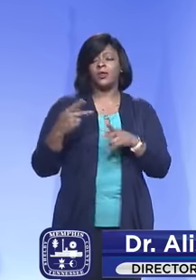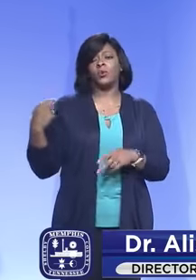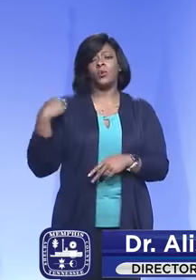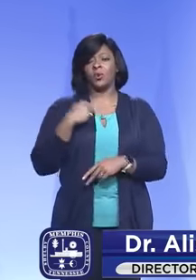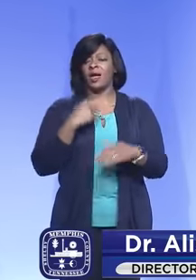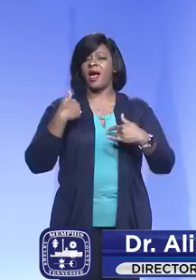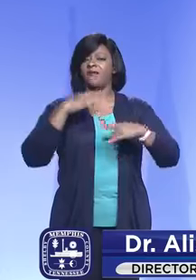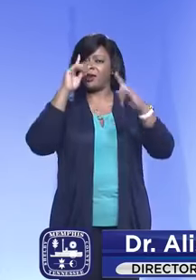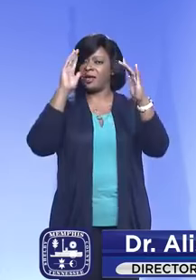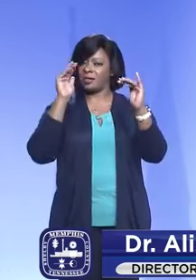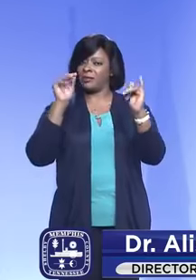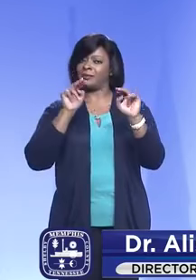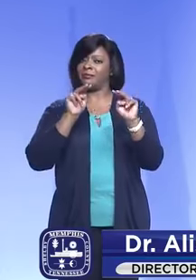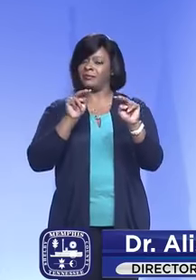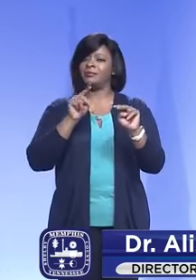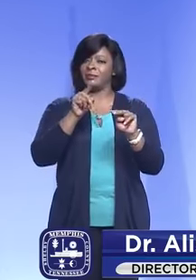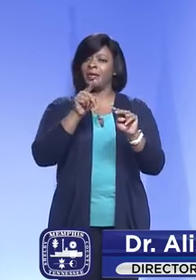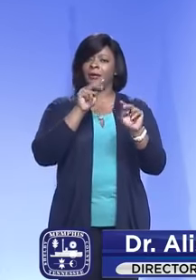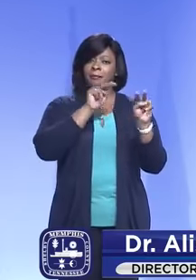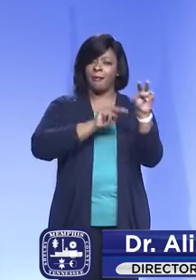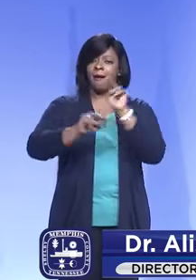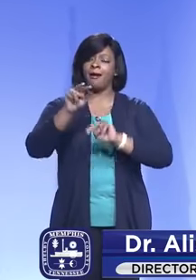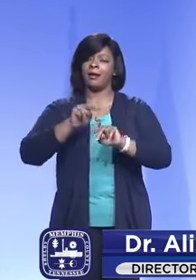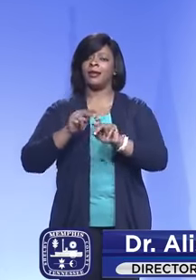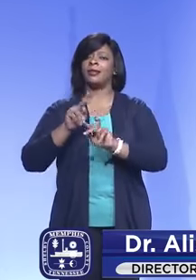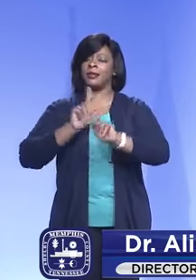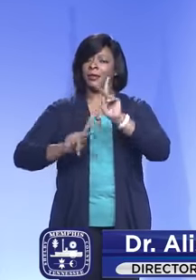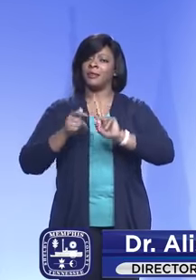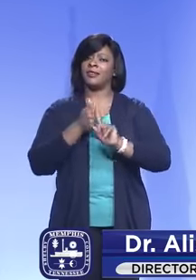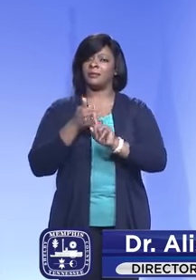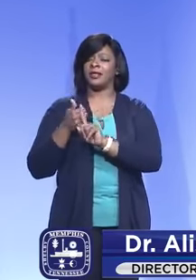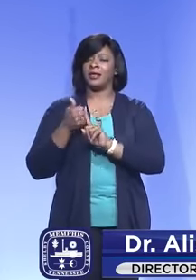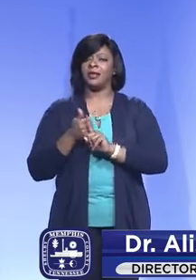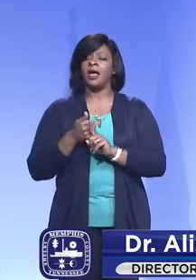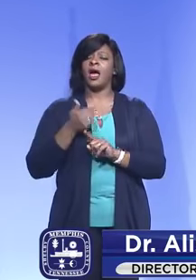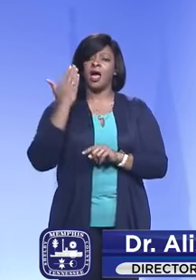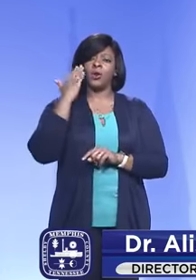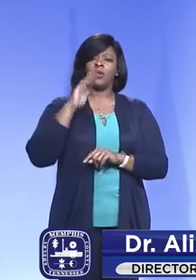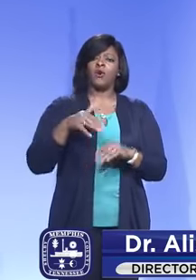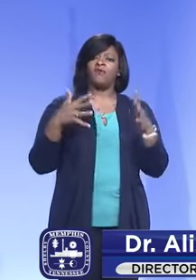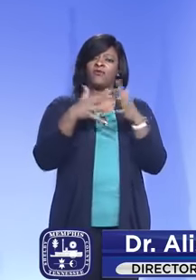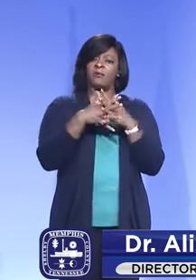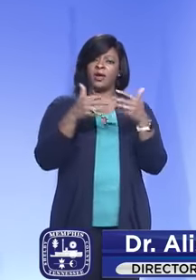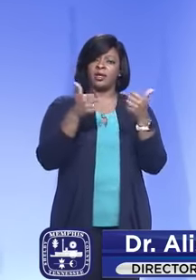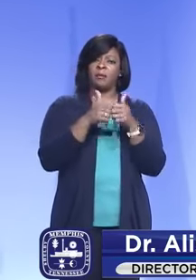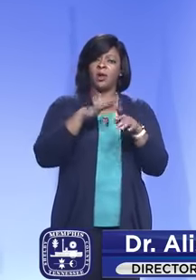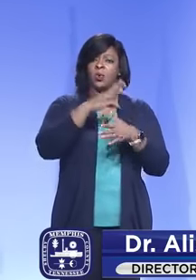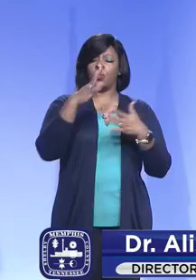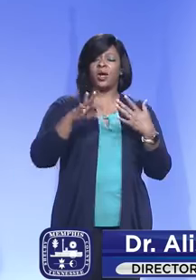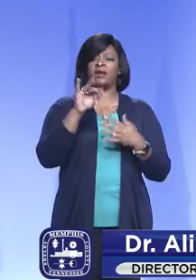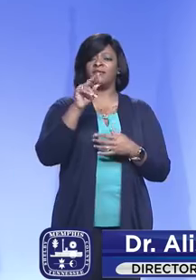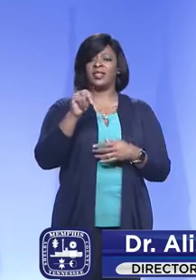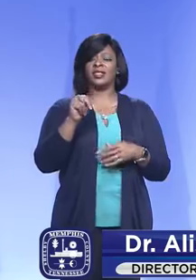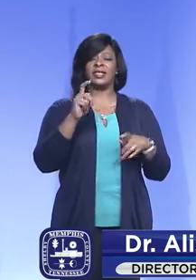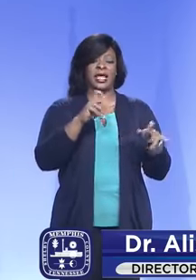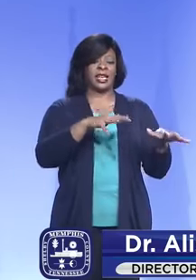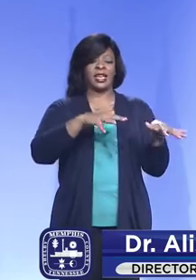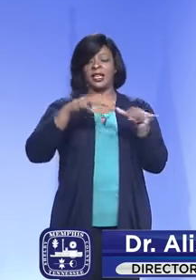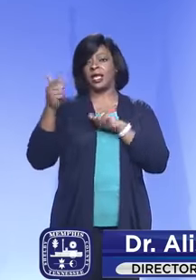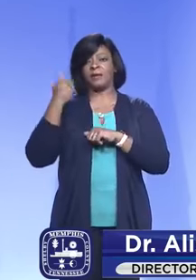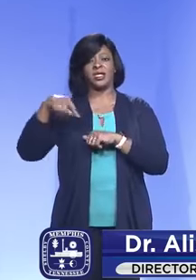an expectation that they do monitoring themselves. I know there was a football game over the weekend where fans had to leave because they were